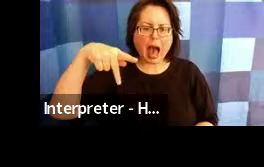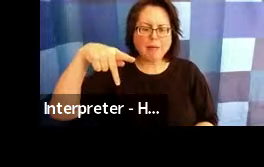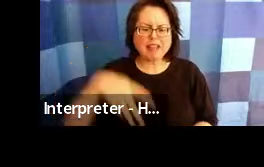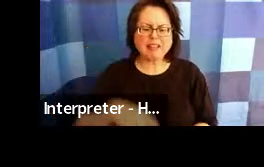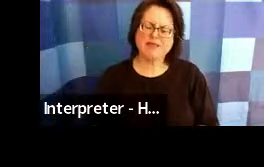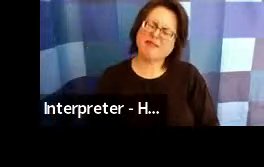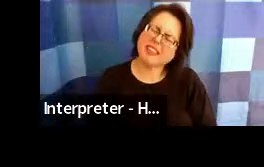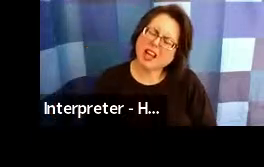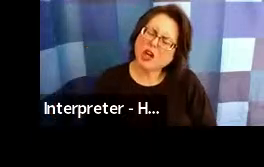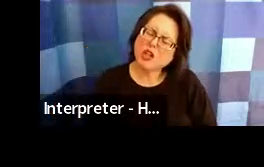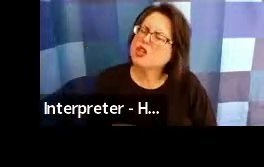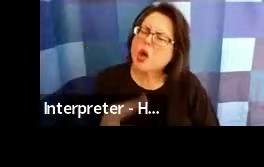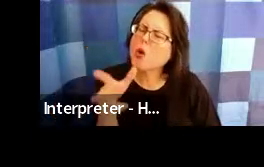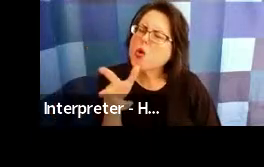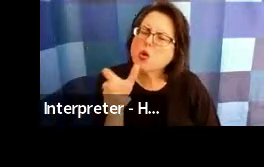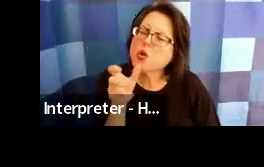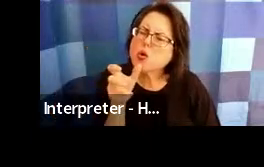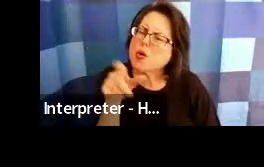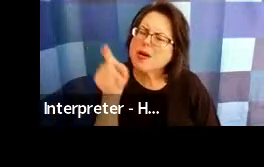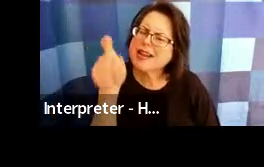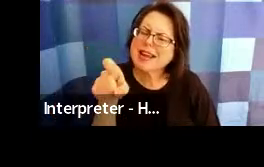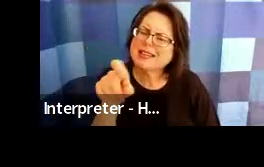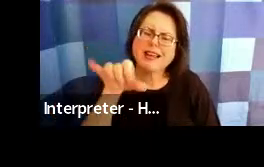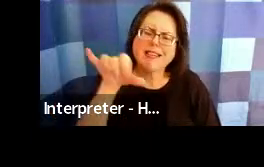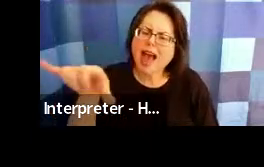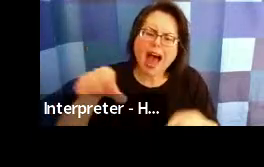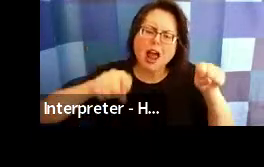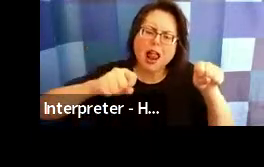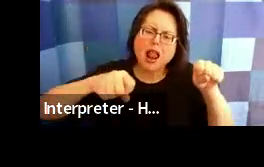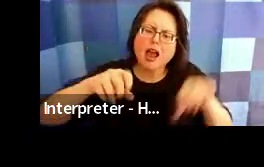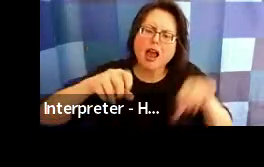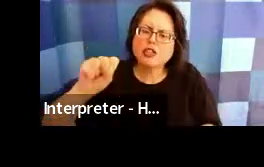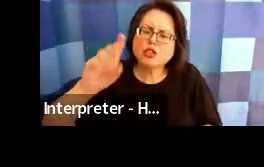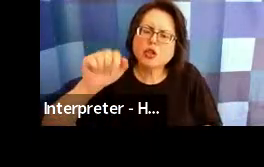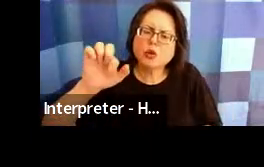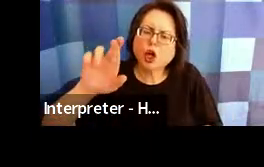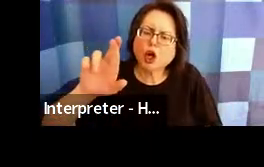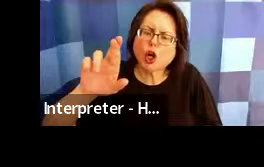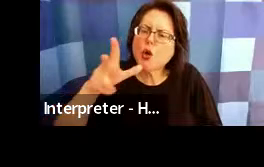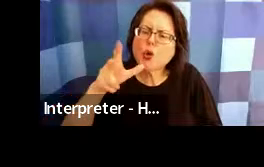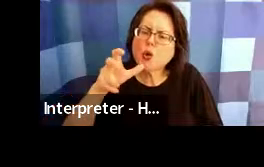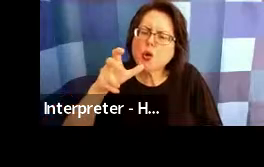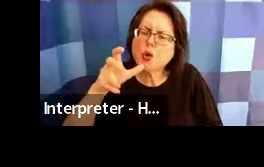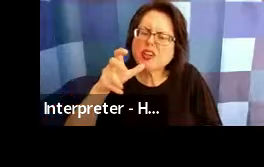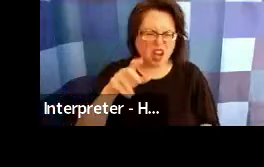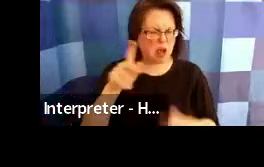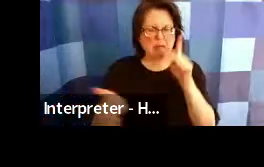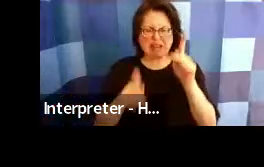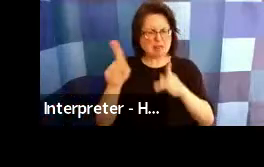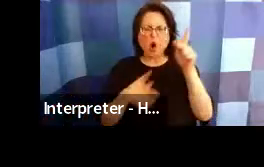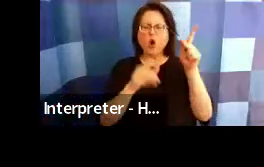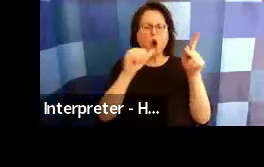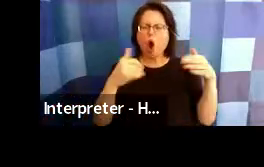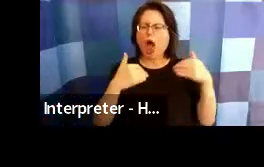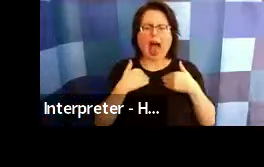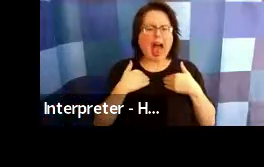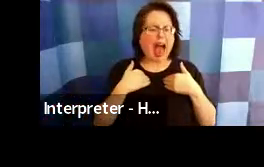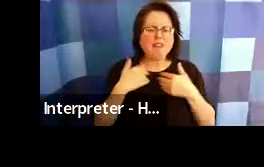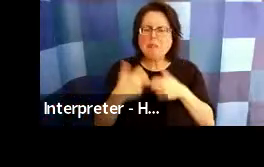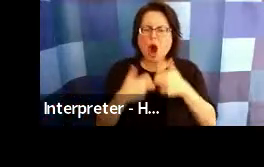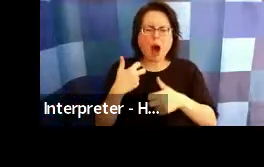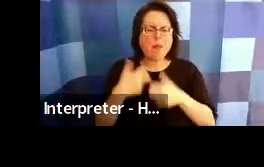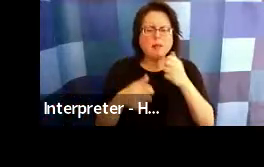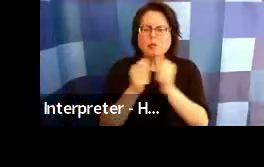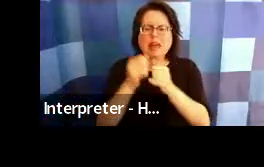the people with the least problem with that last mile transit gap. So people with disabilities, people